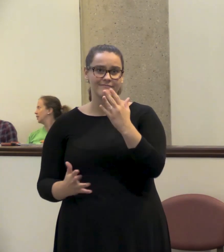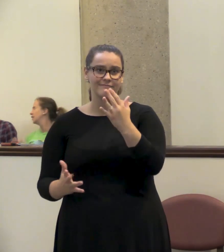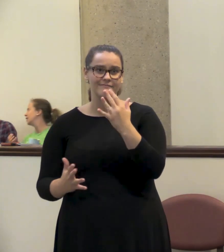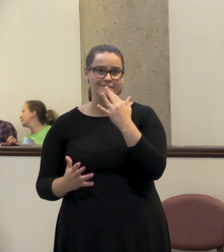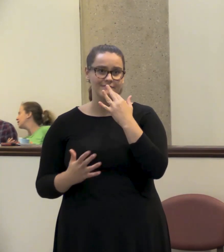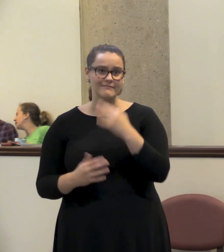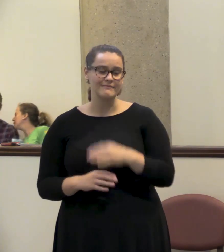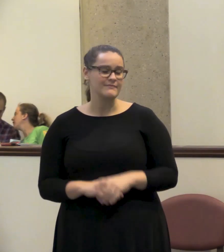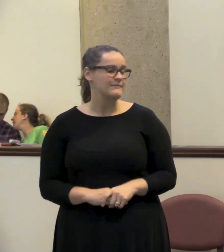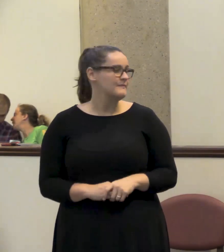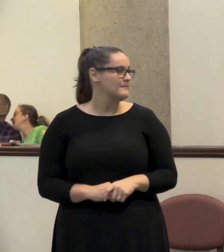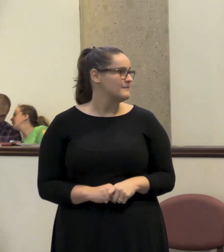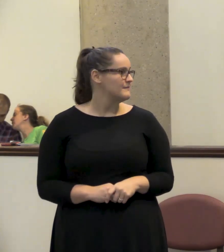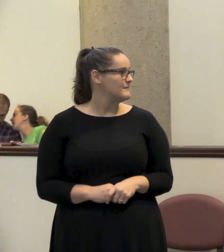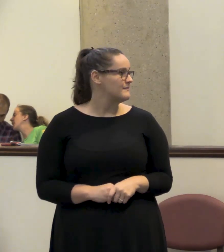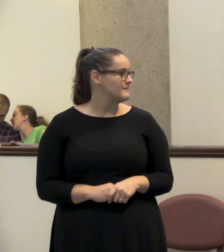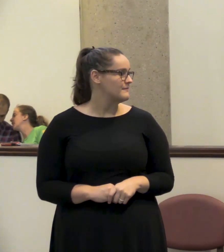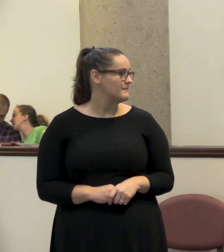Utefila,